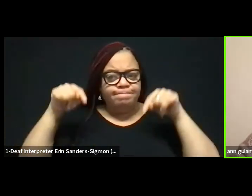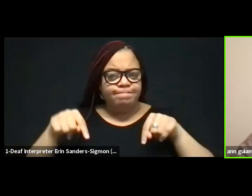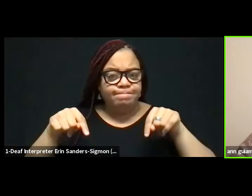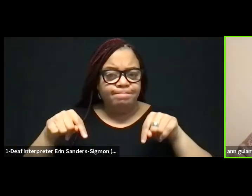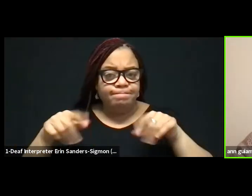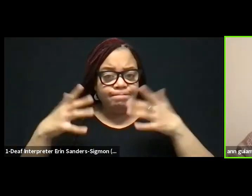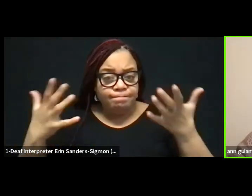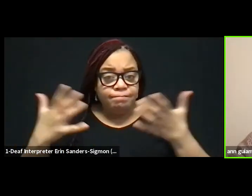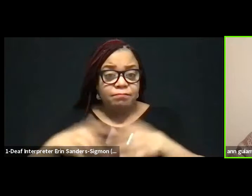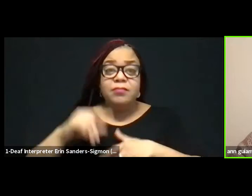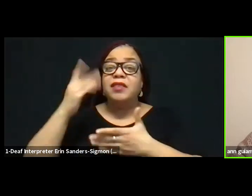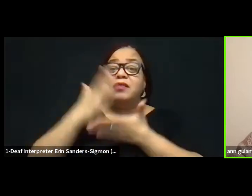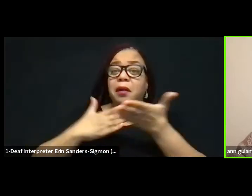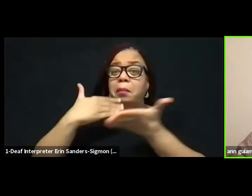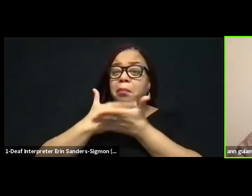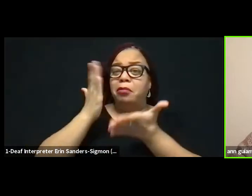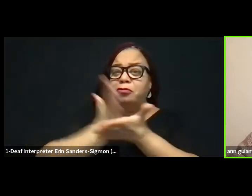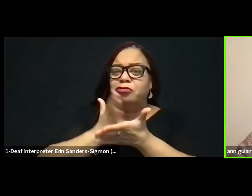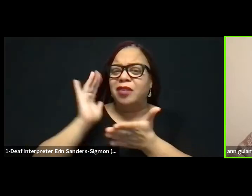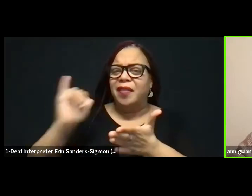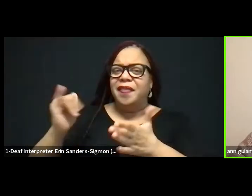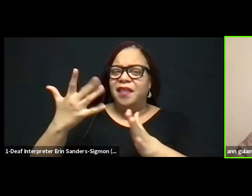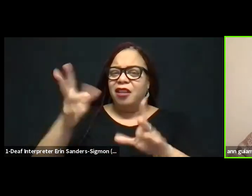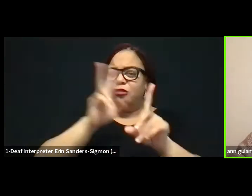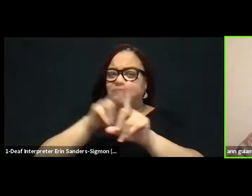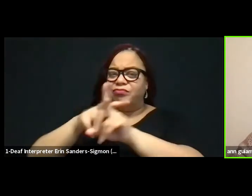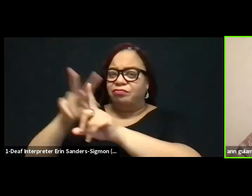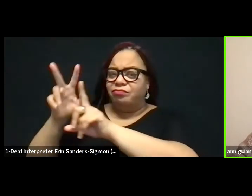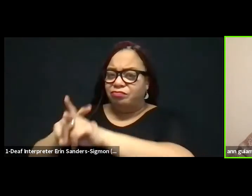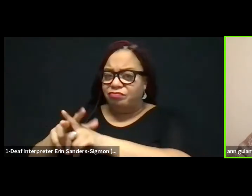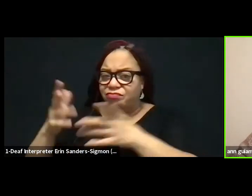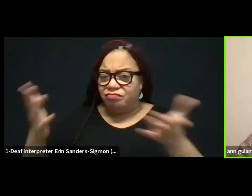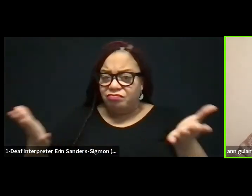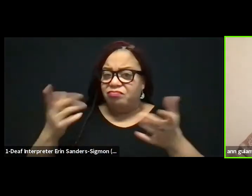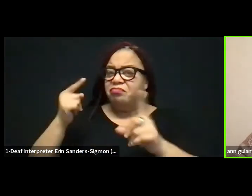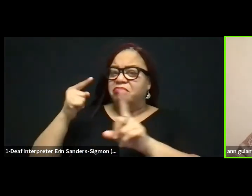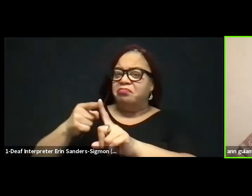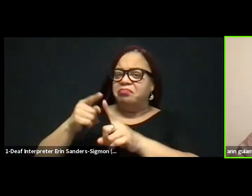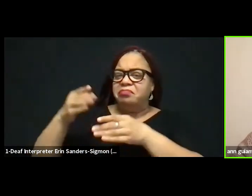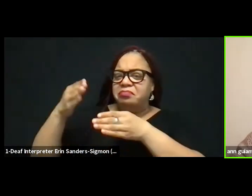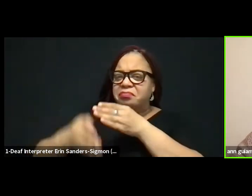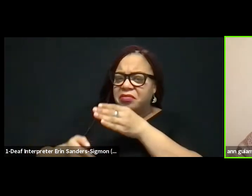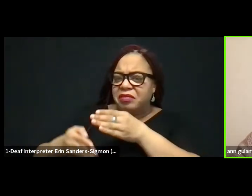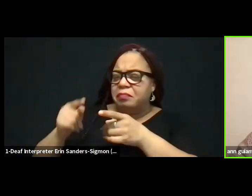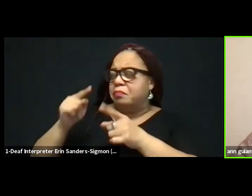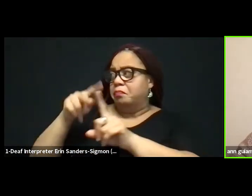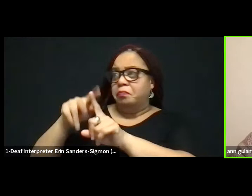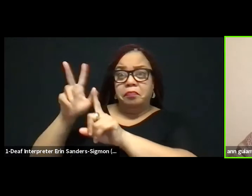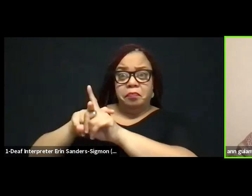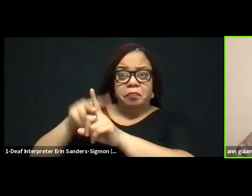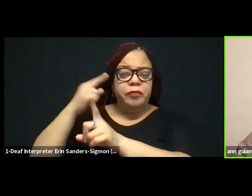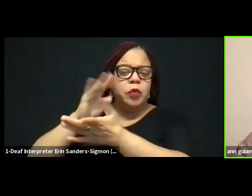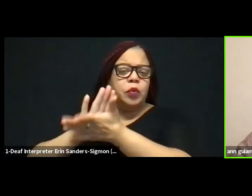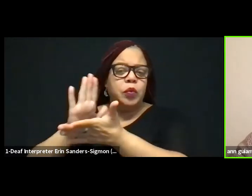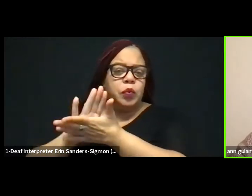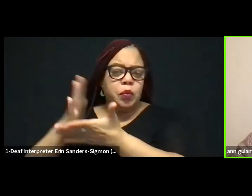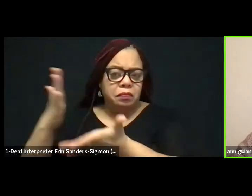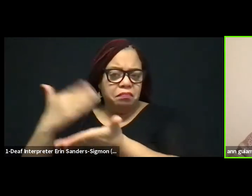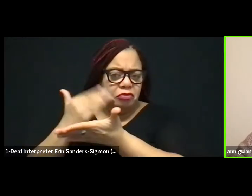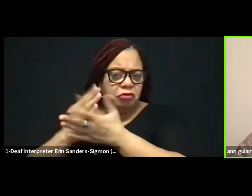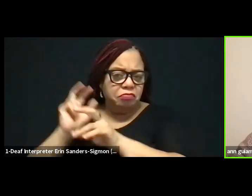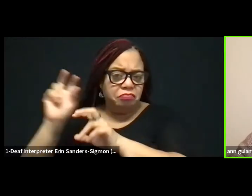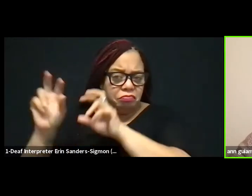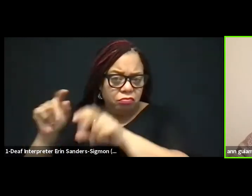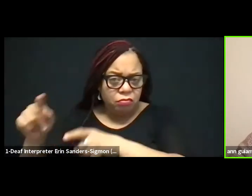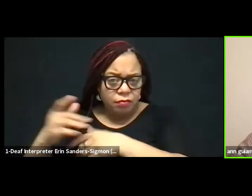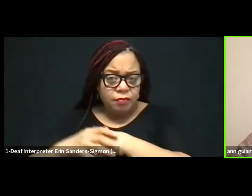allocated towards schools were actually impacting students of color more. And being exposed to that motivated